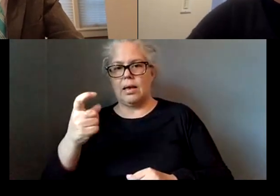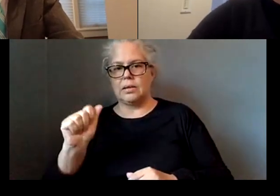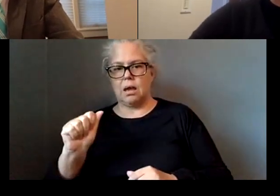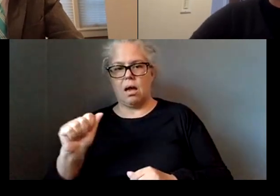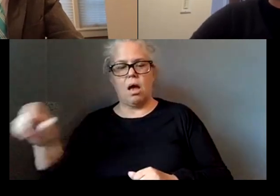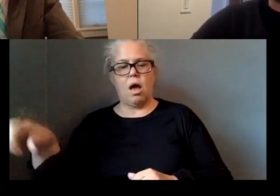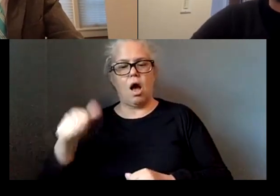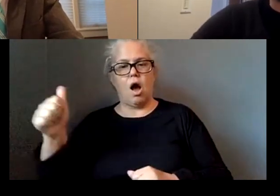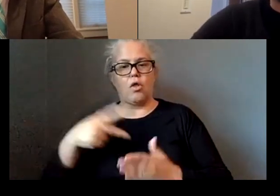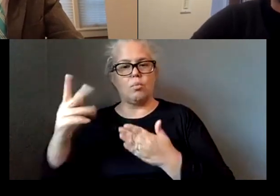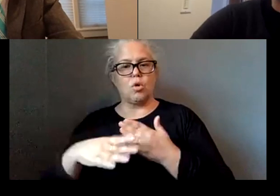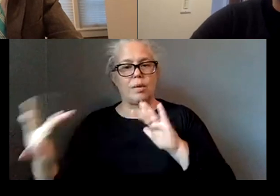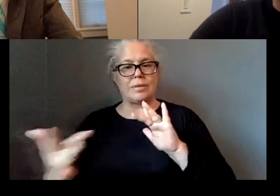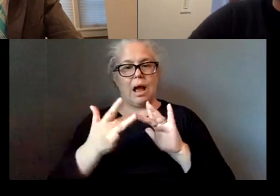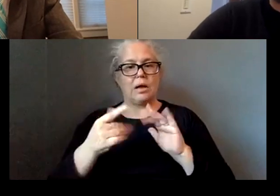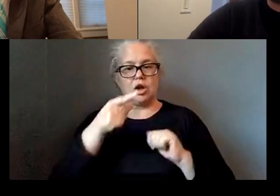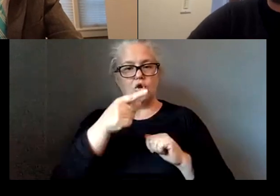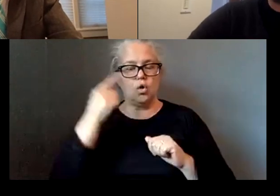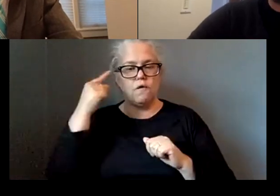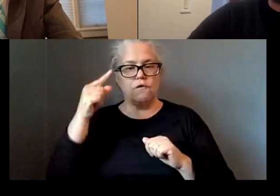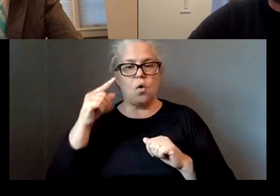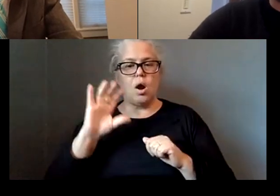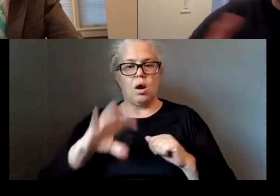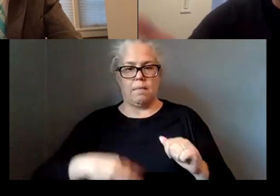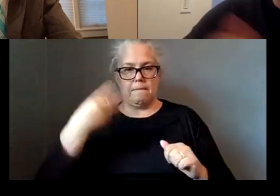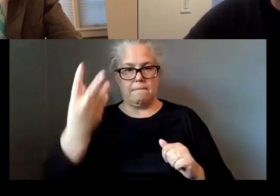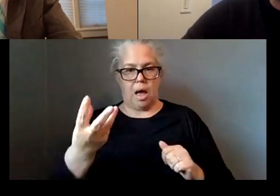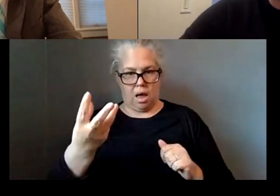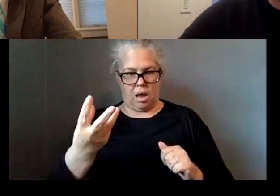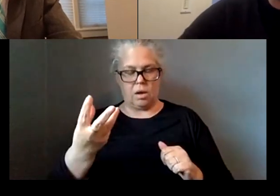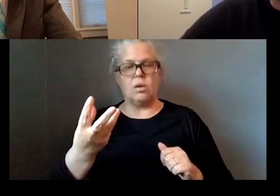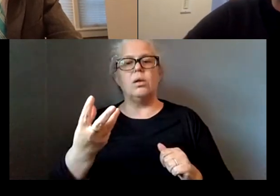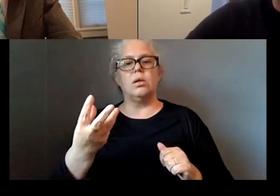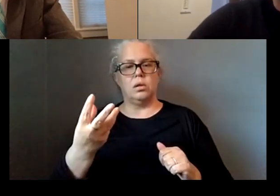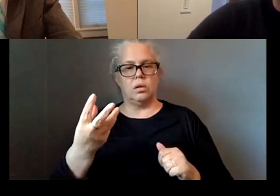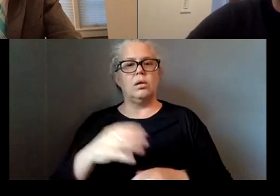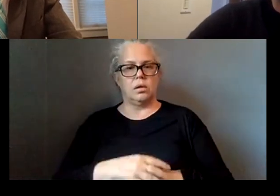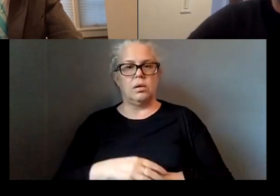programs contacted you to try to model this, using this program as a model?